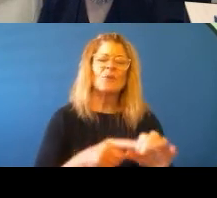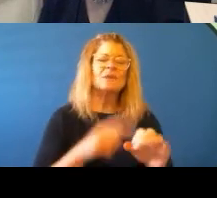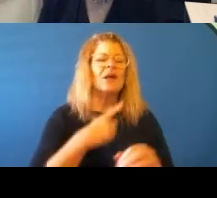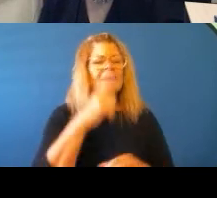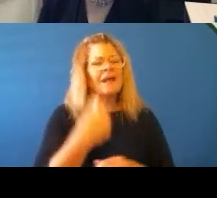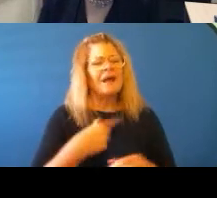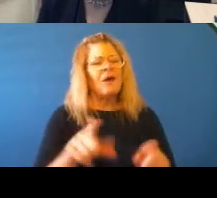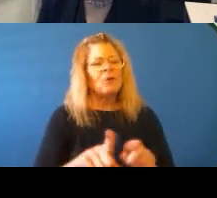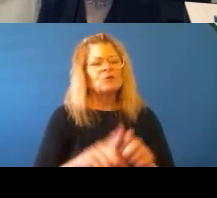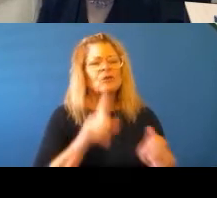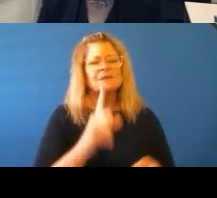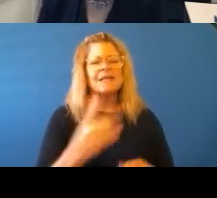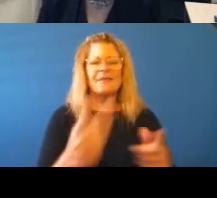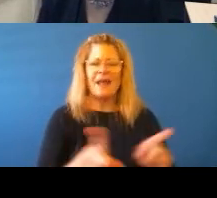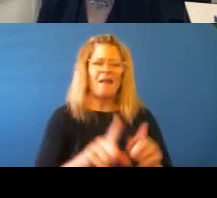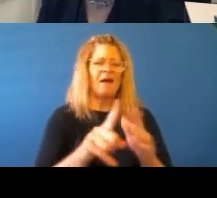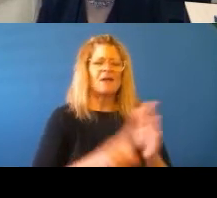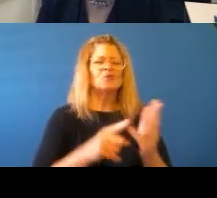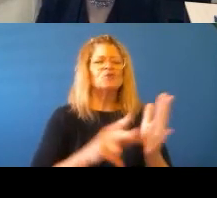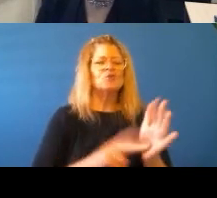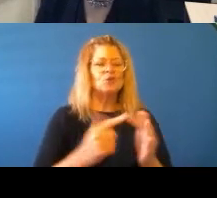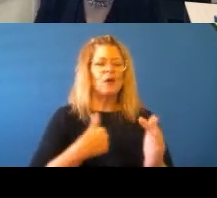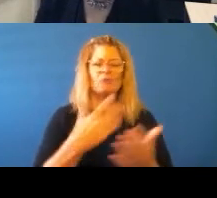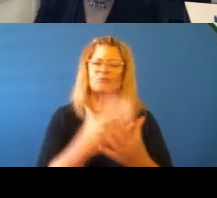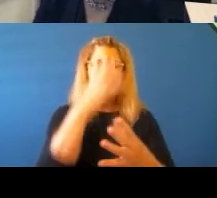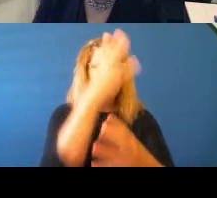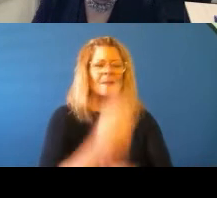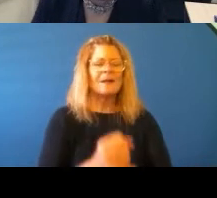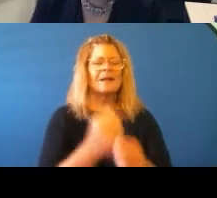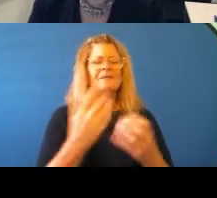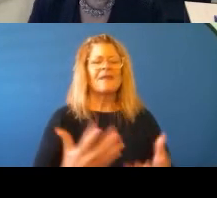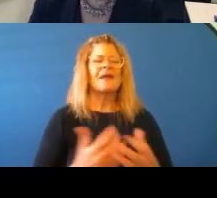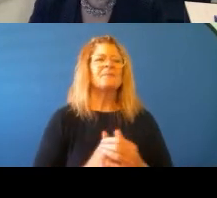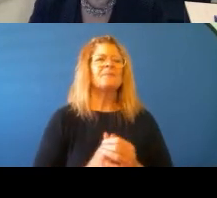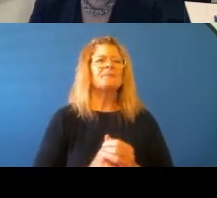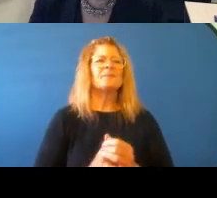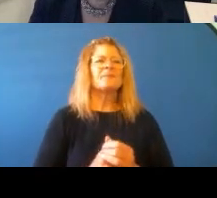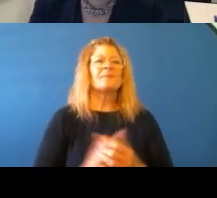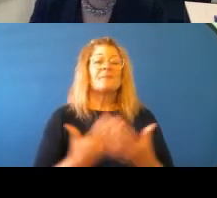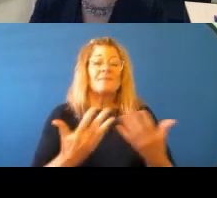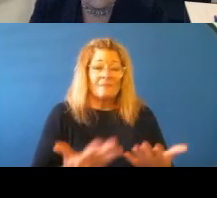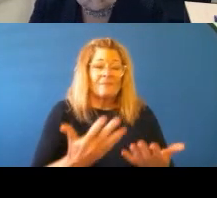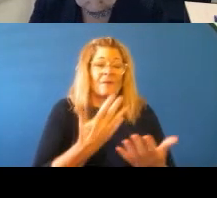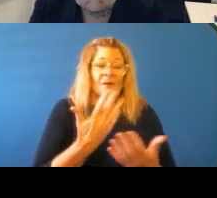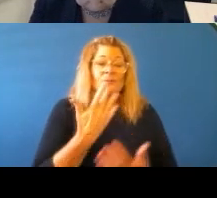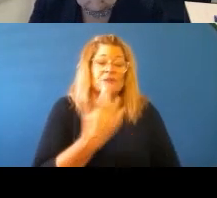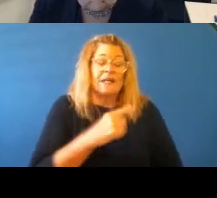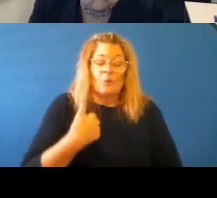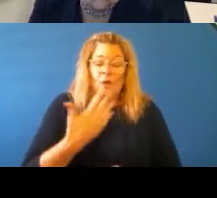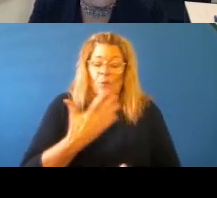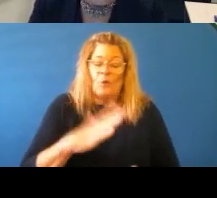that, like June, I really believe that unless, if you really want proud and meaningful